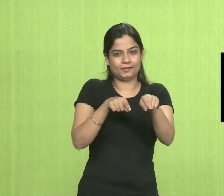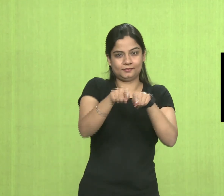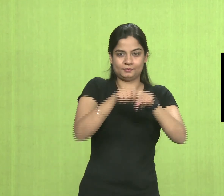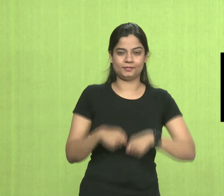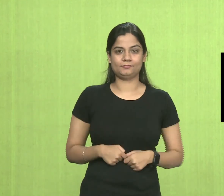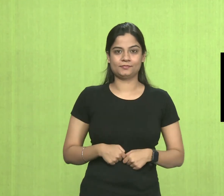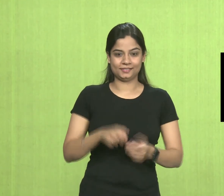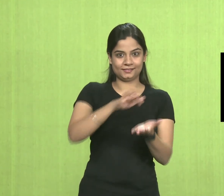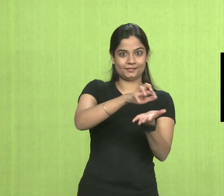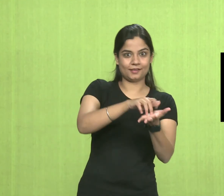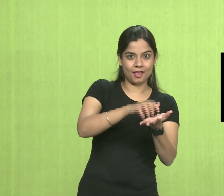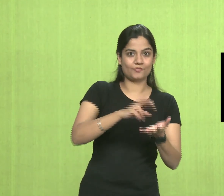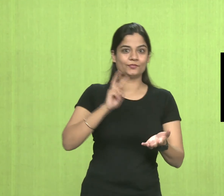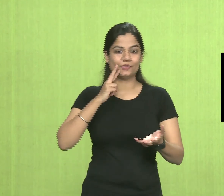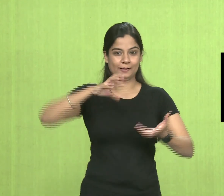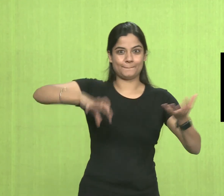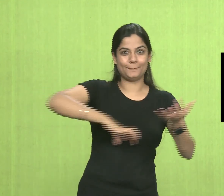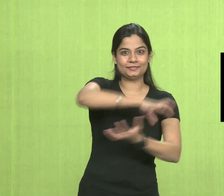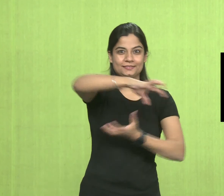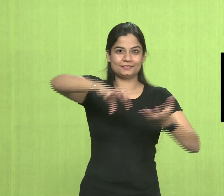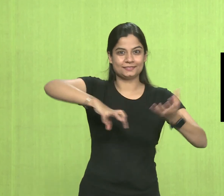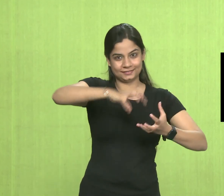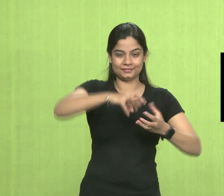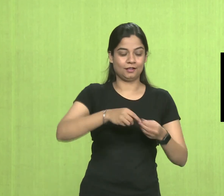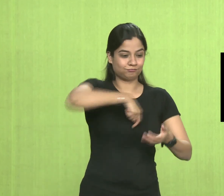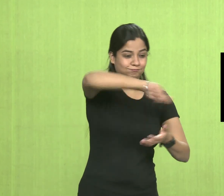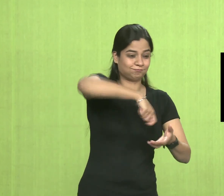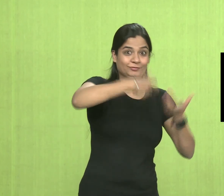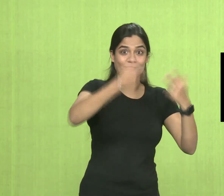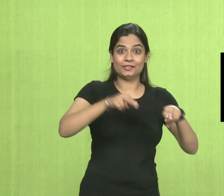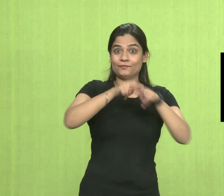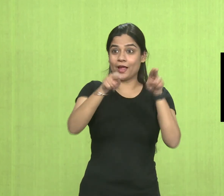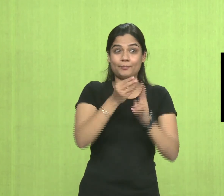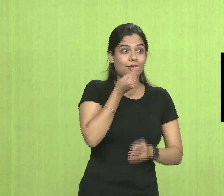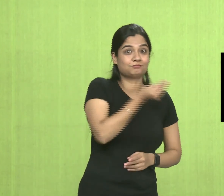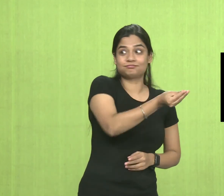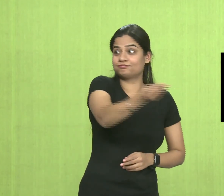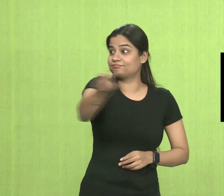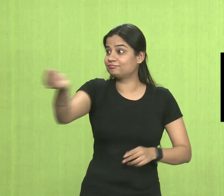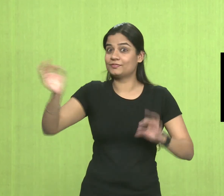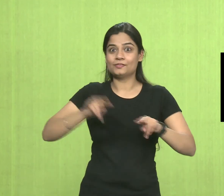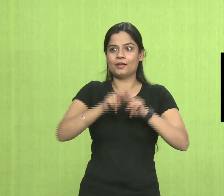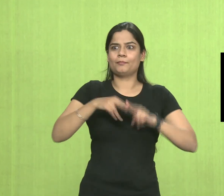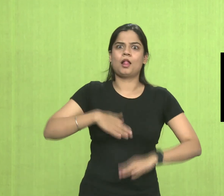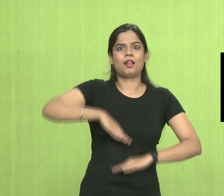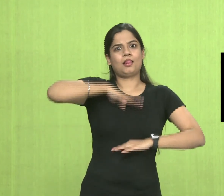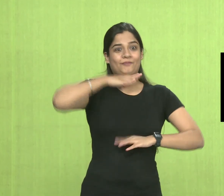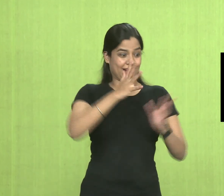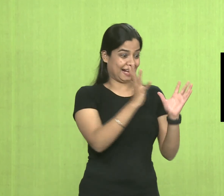For example, we have made a pulao and that pulao is excessive, everyone in the family has eaten it and still it's